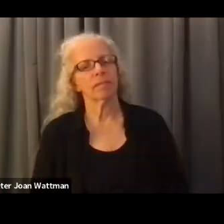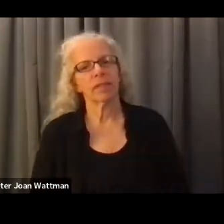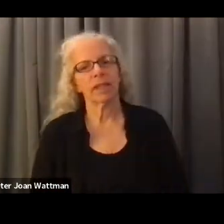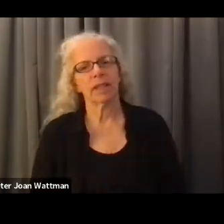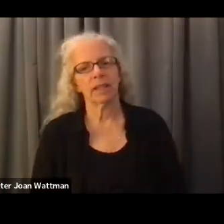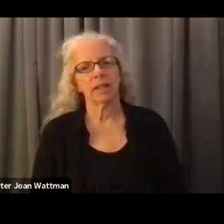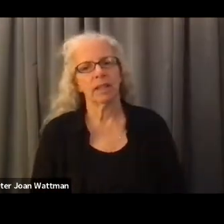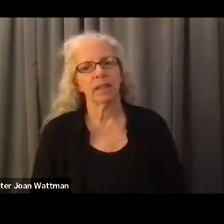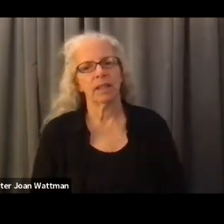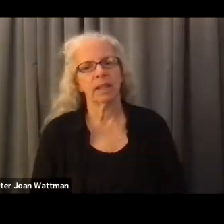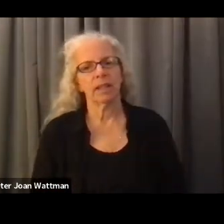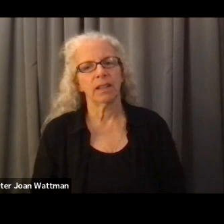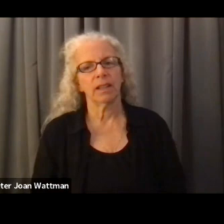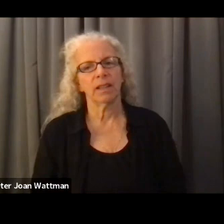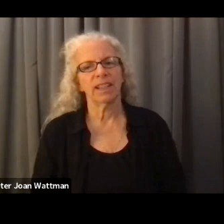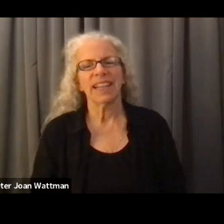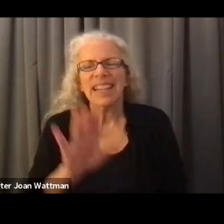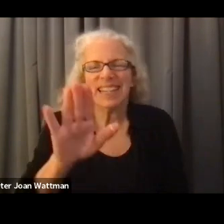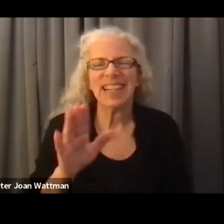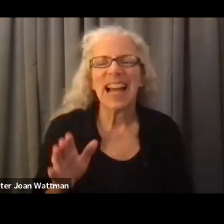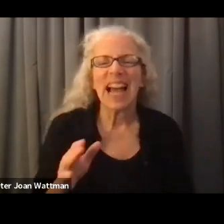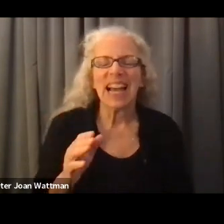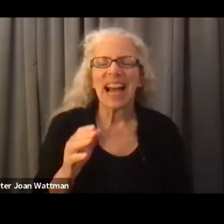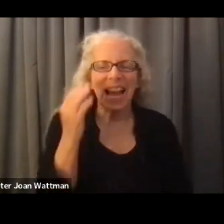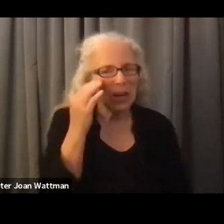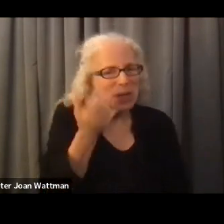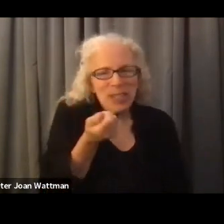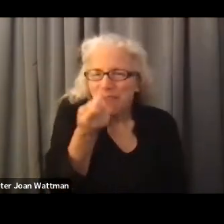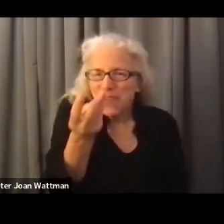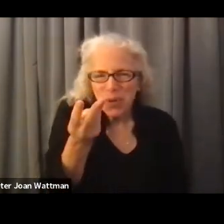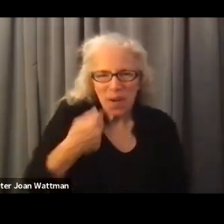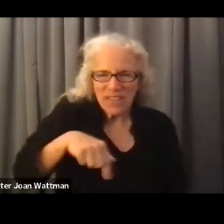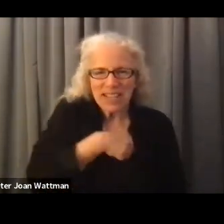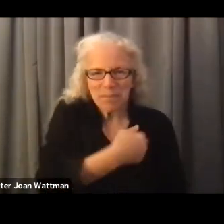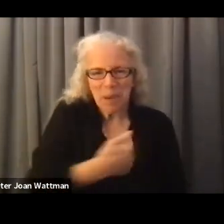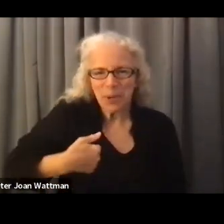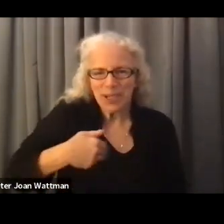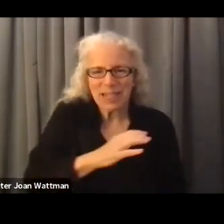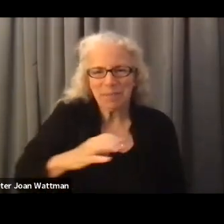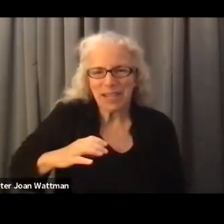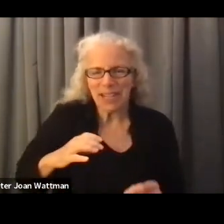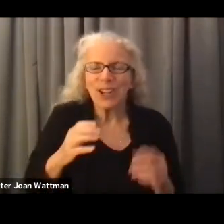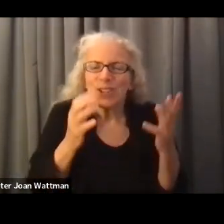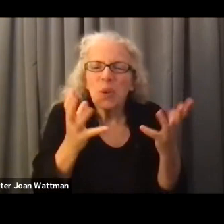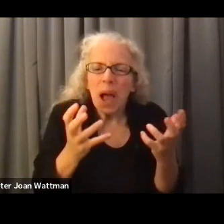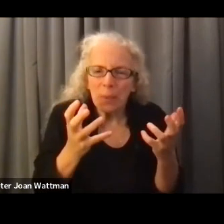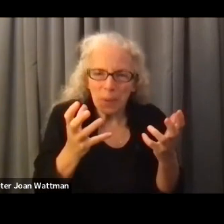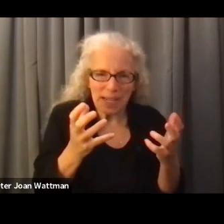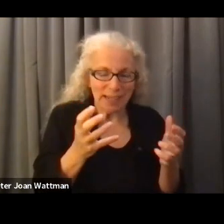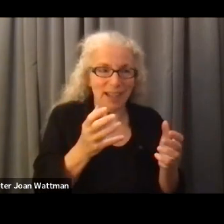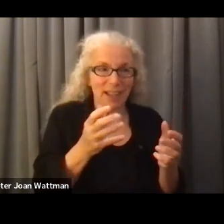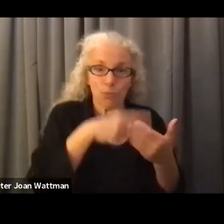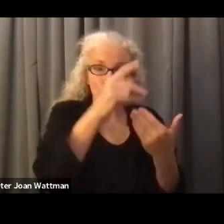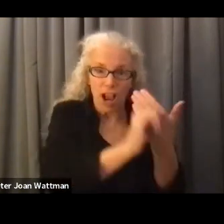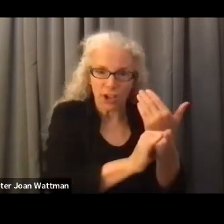I just want to keep this into bite-sized pieces. There's so few of us, and want to make sure that we can actually start something that we